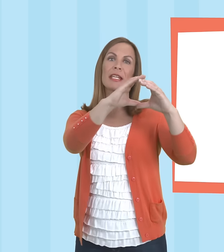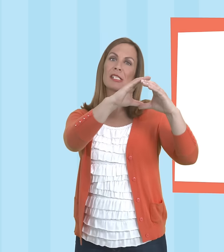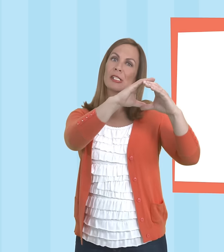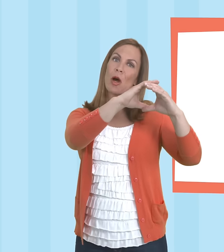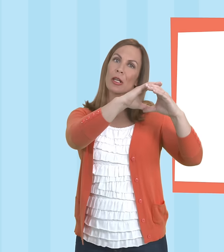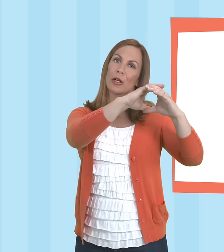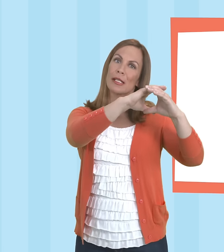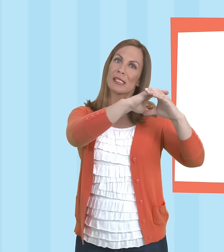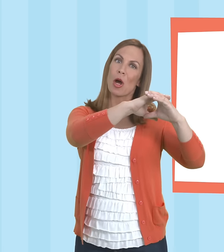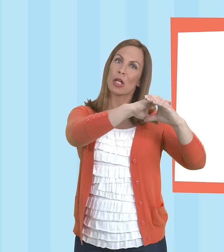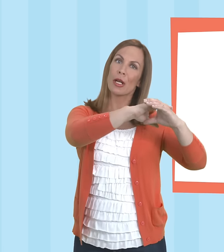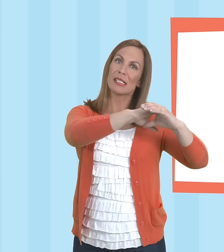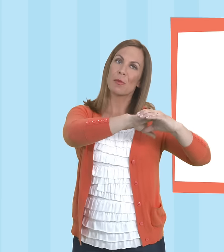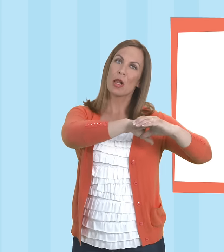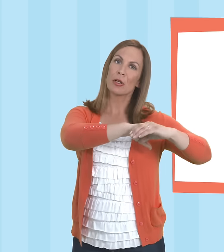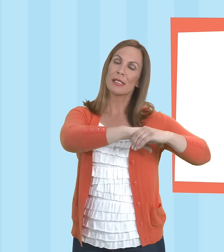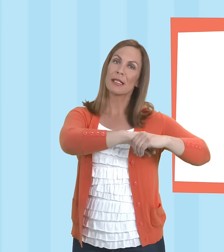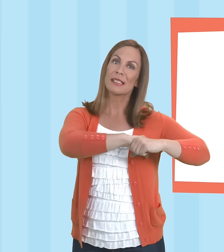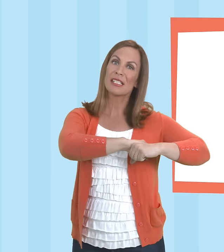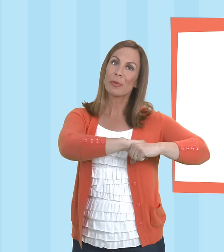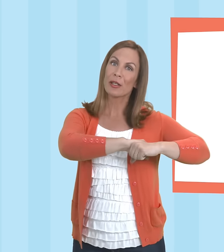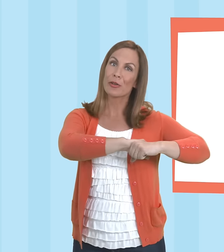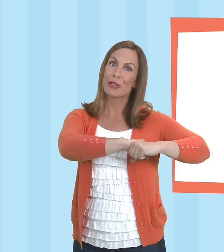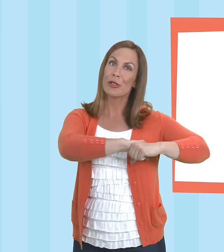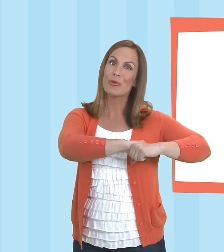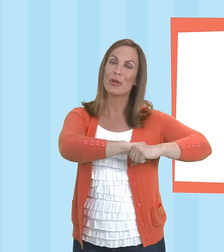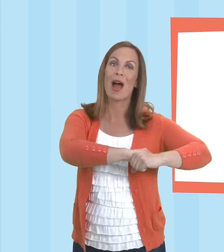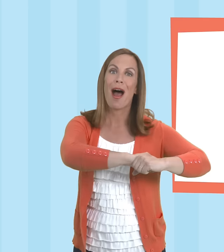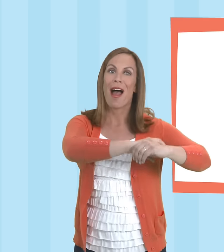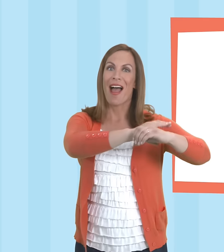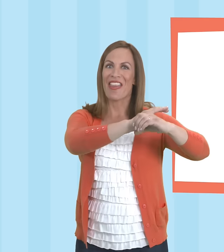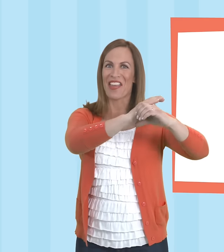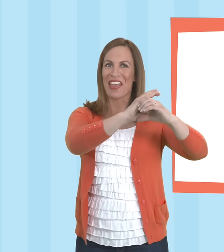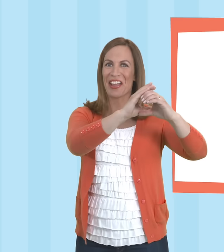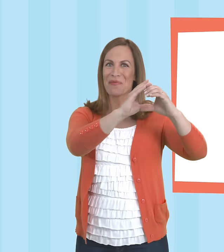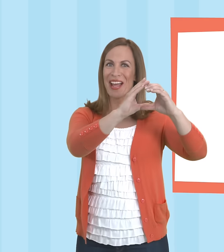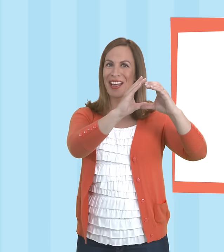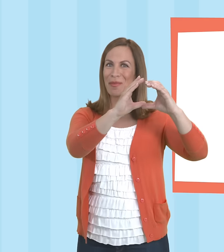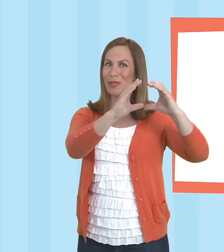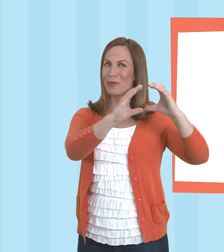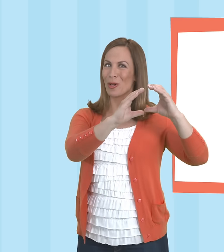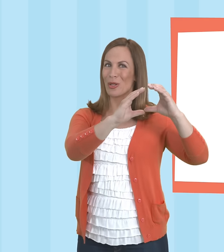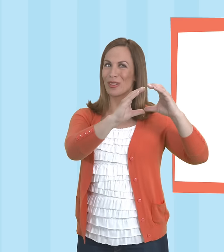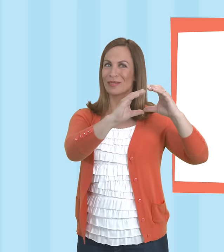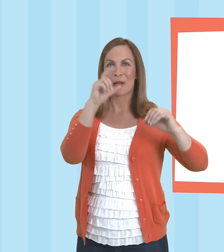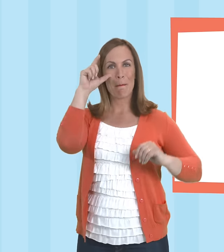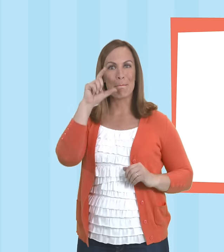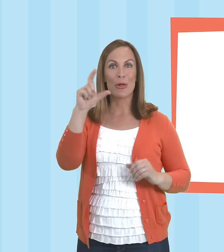gets smaller and smaller and smaller until it disappears, the new moon, and then they come back up to a full moon.